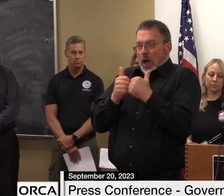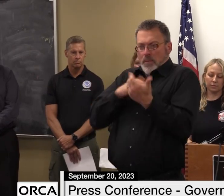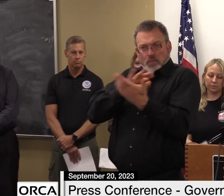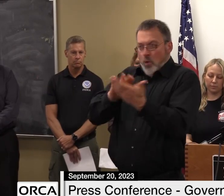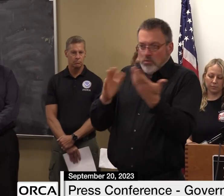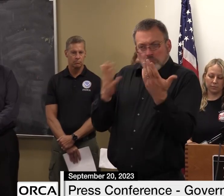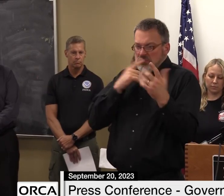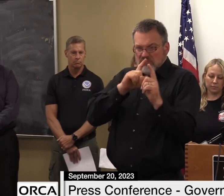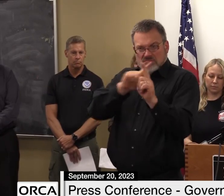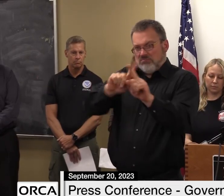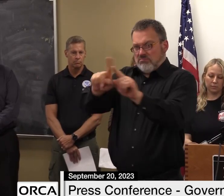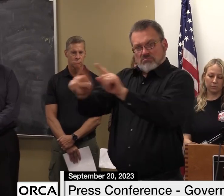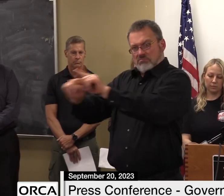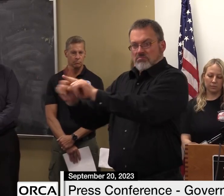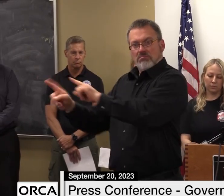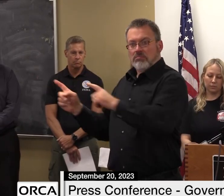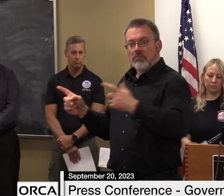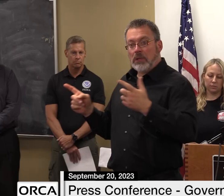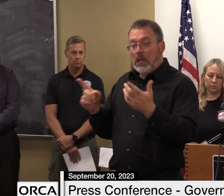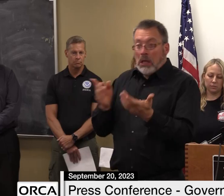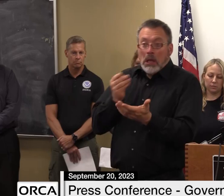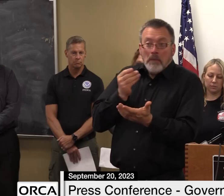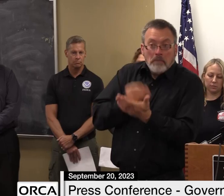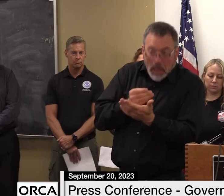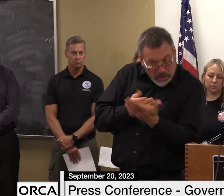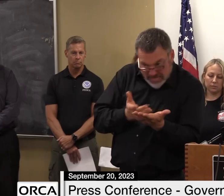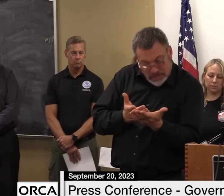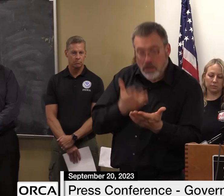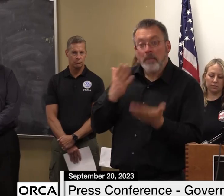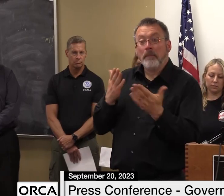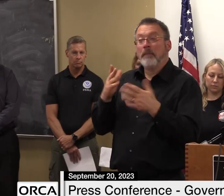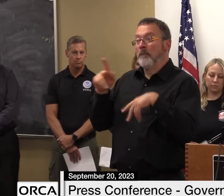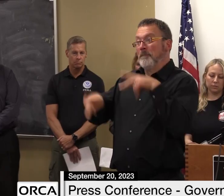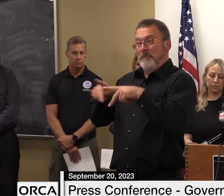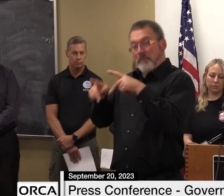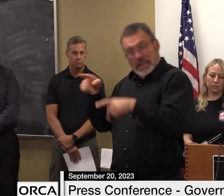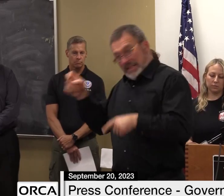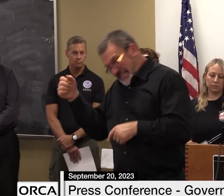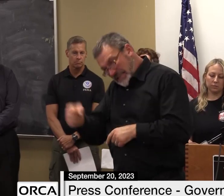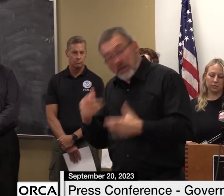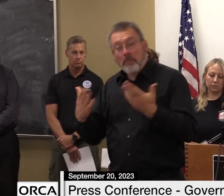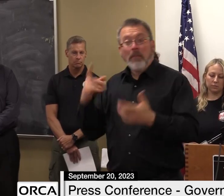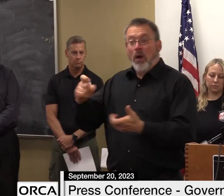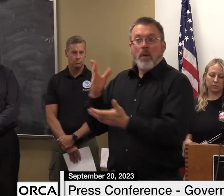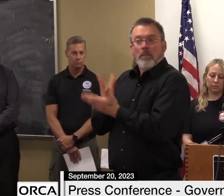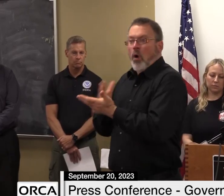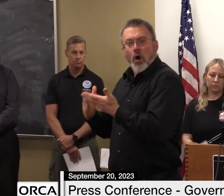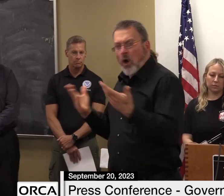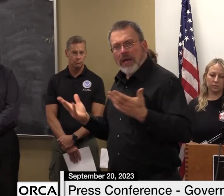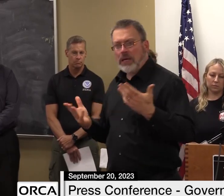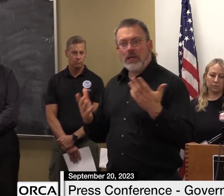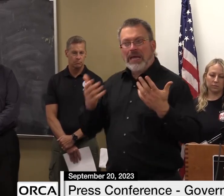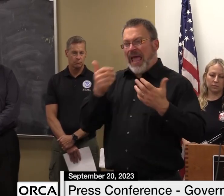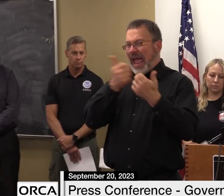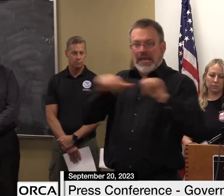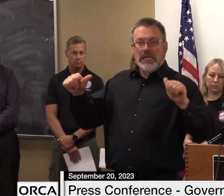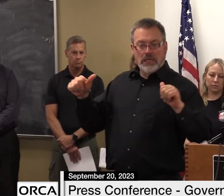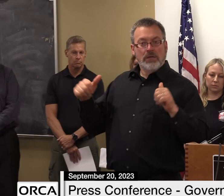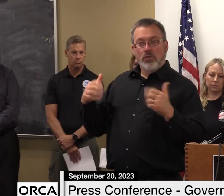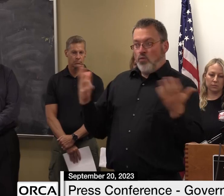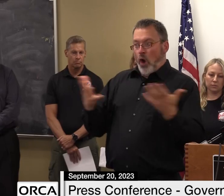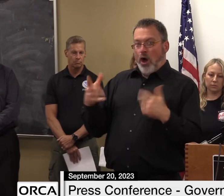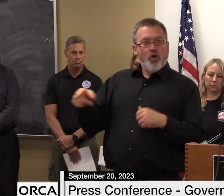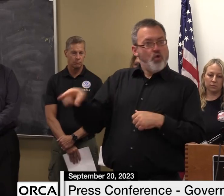be financial. It might be just trying to find someone from out of the area, or if there's so much that